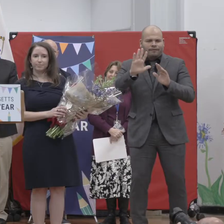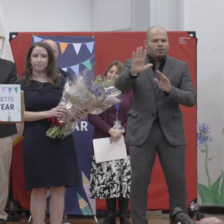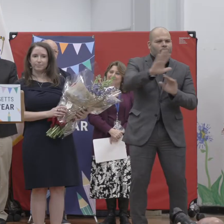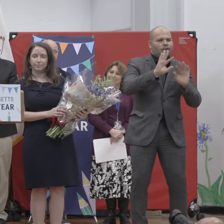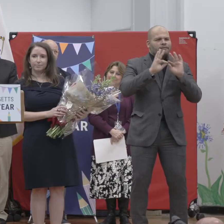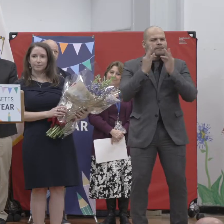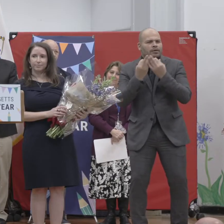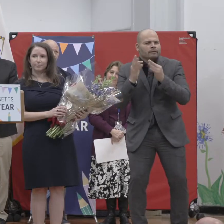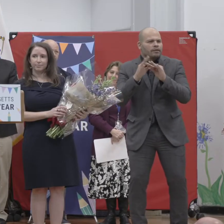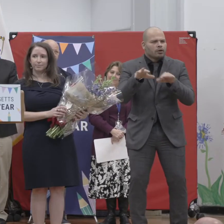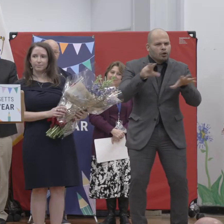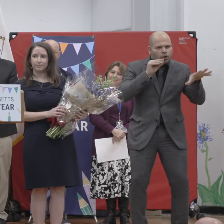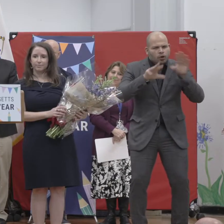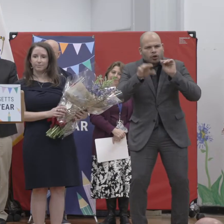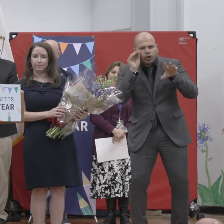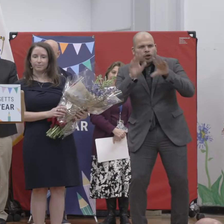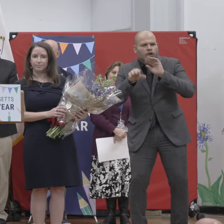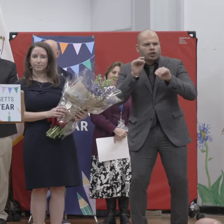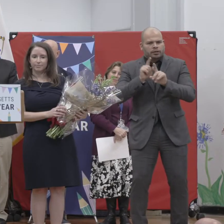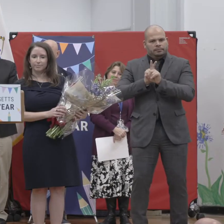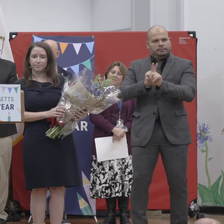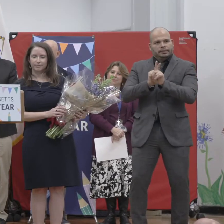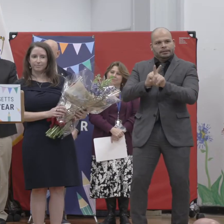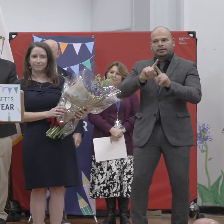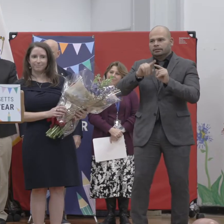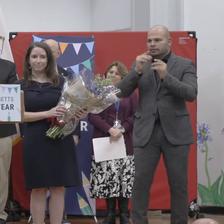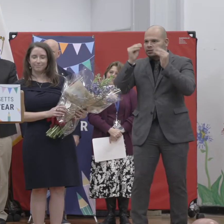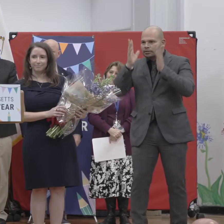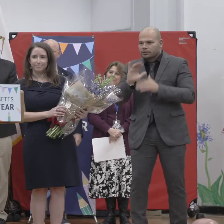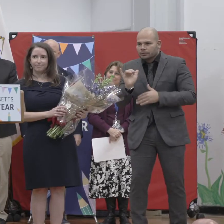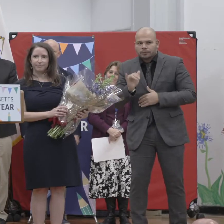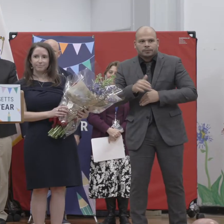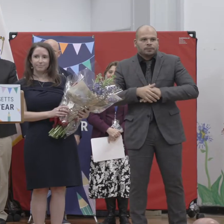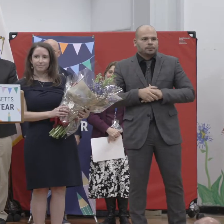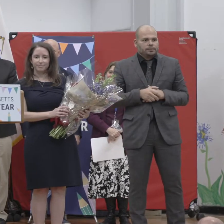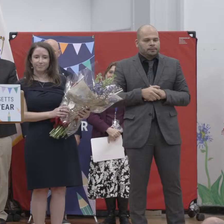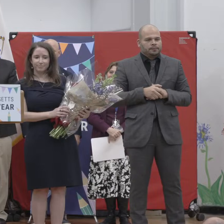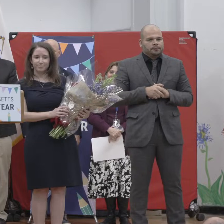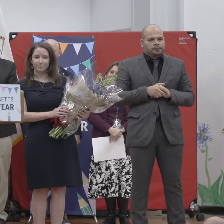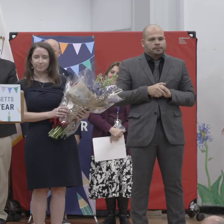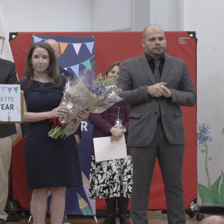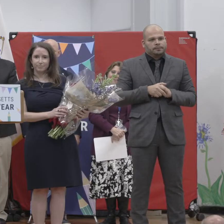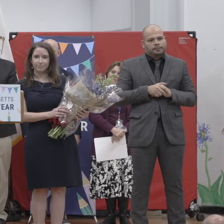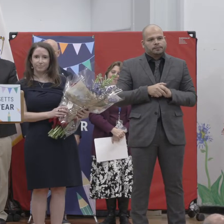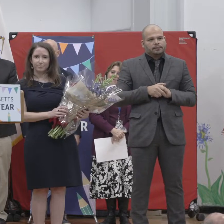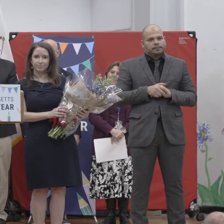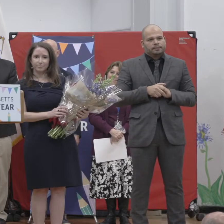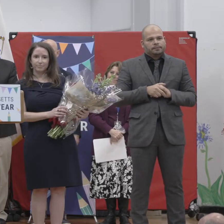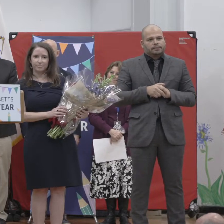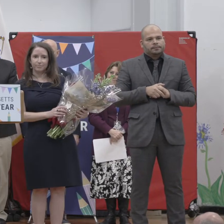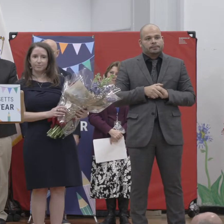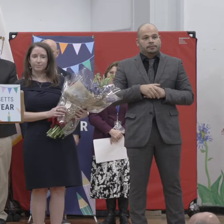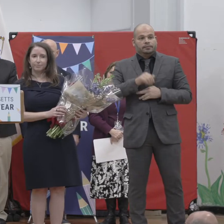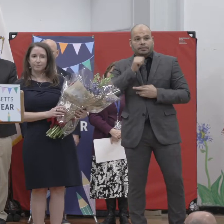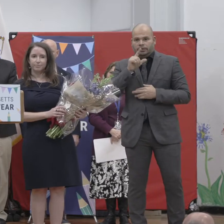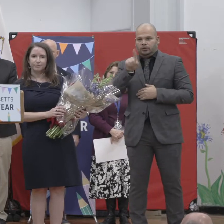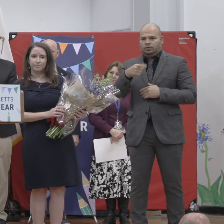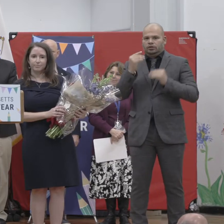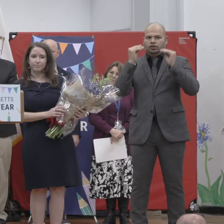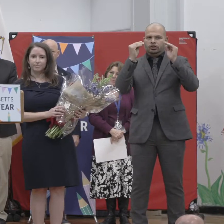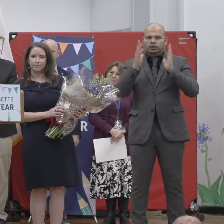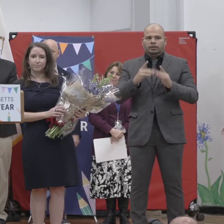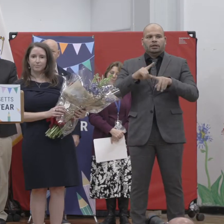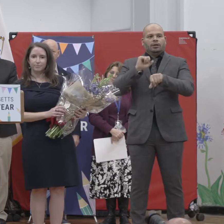not only here at Perry, but across the city. Outside of school, she works with children in foster care, and she